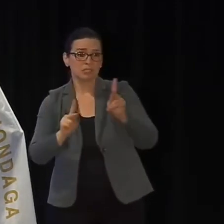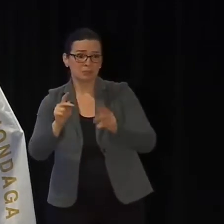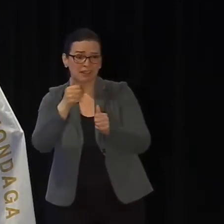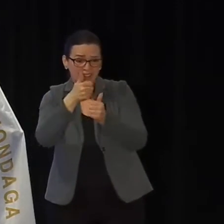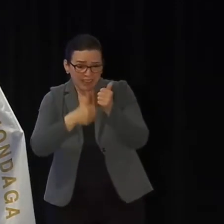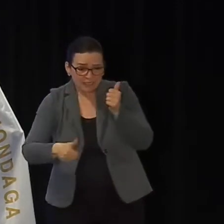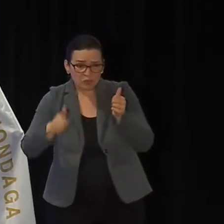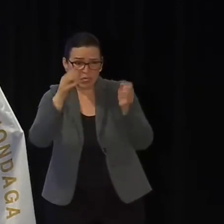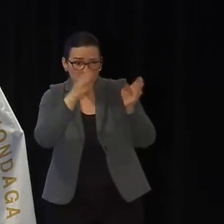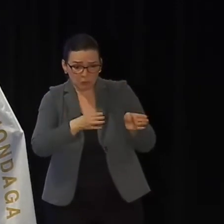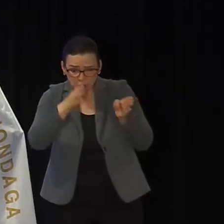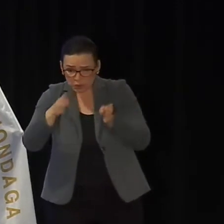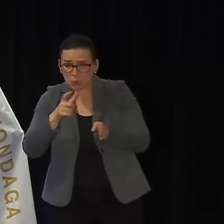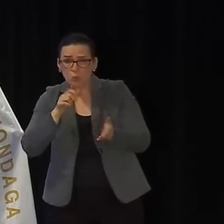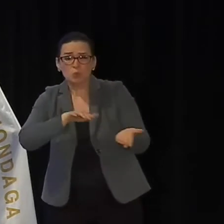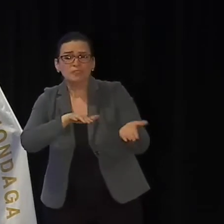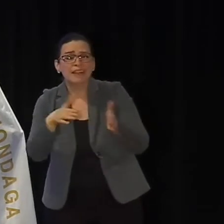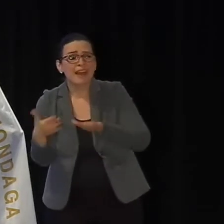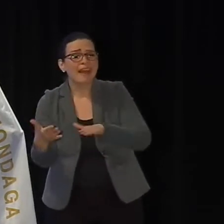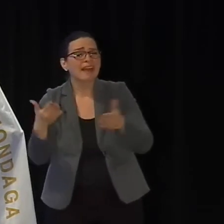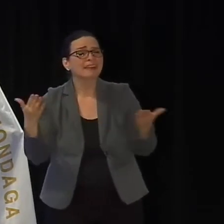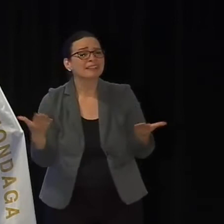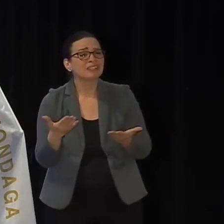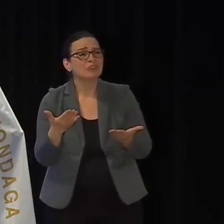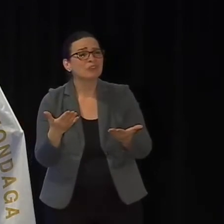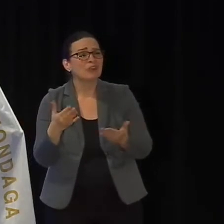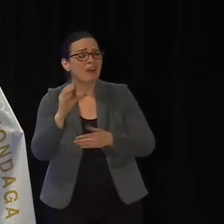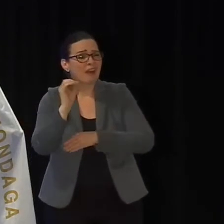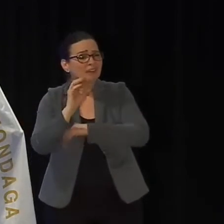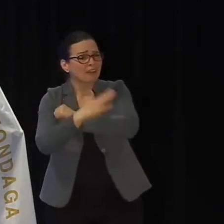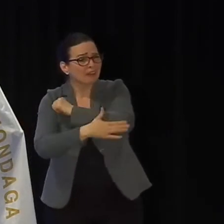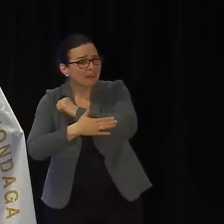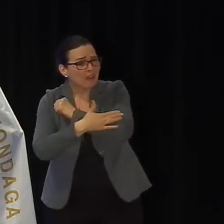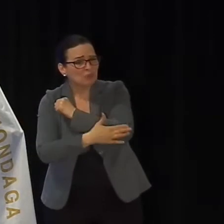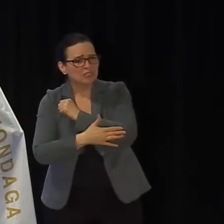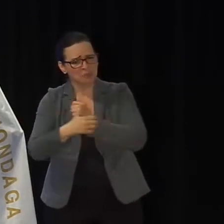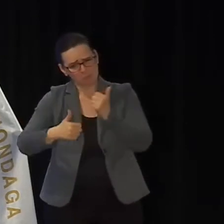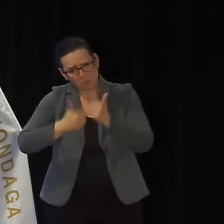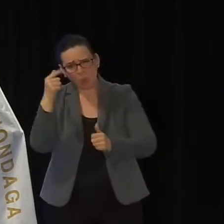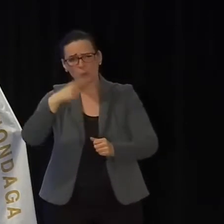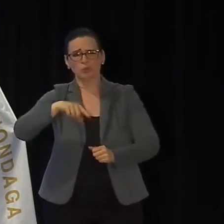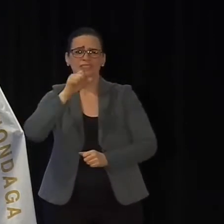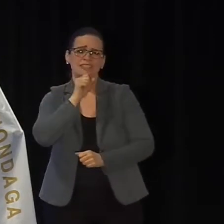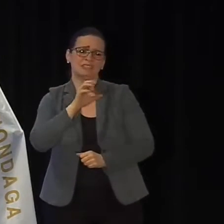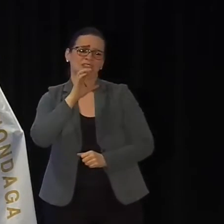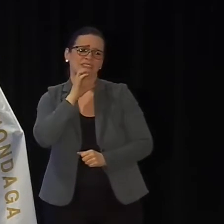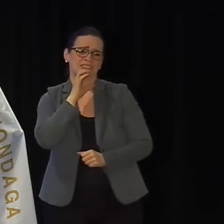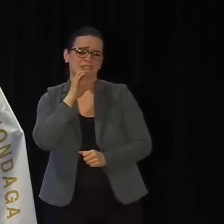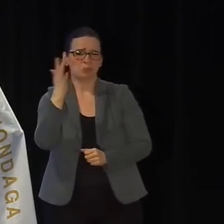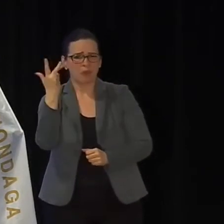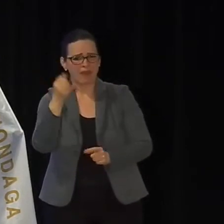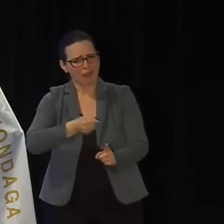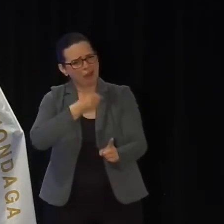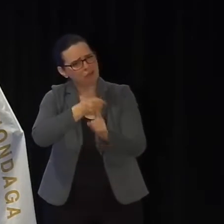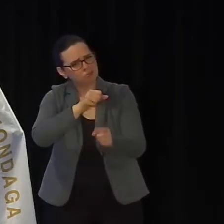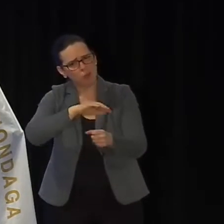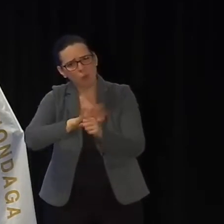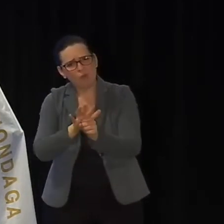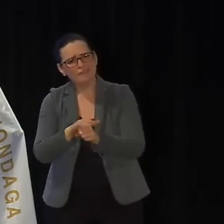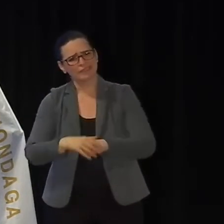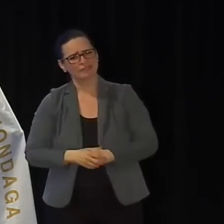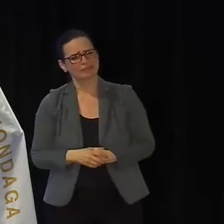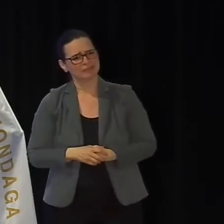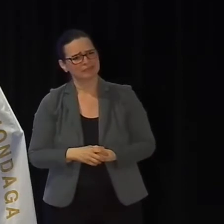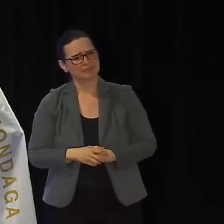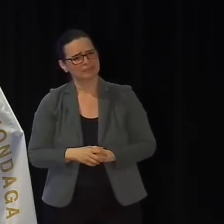them fell into one of those categories. Either they had comorbidities or they were a senior. We've gotten through